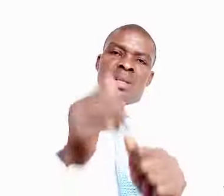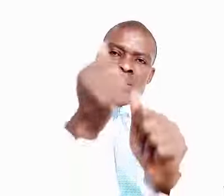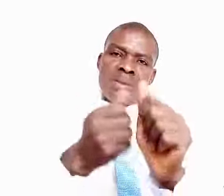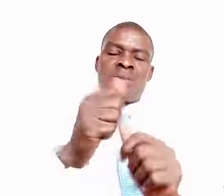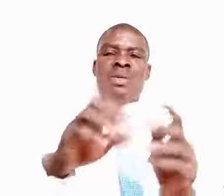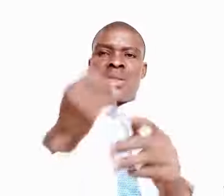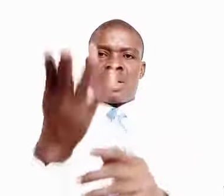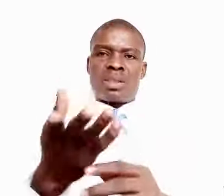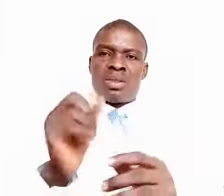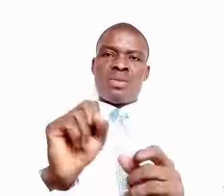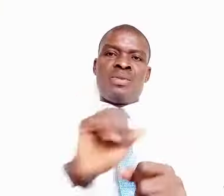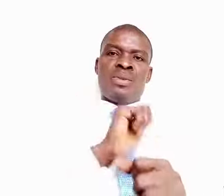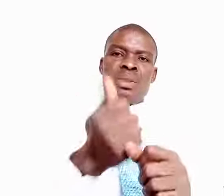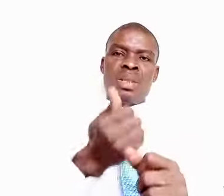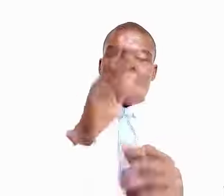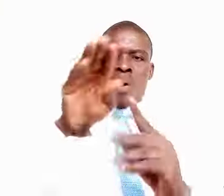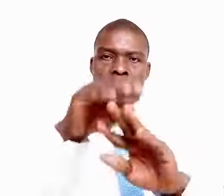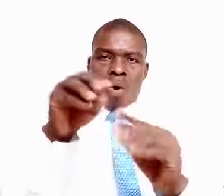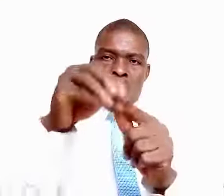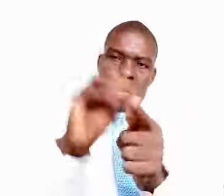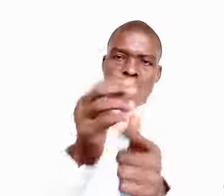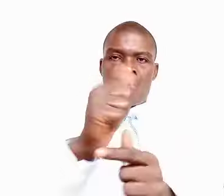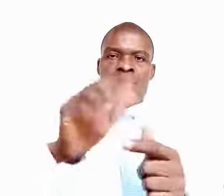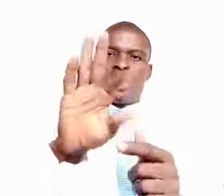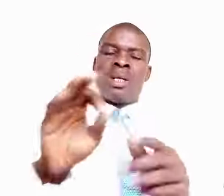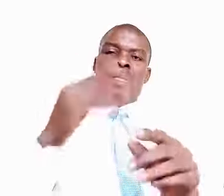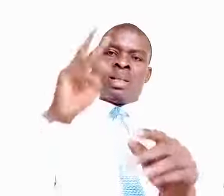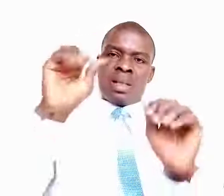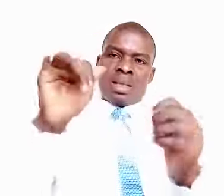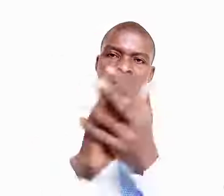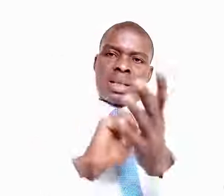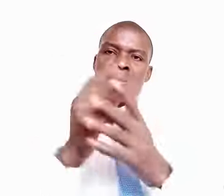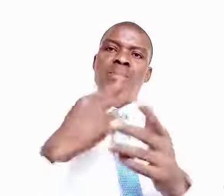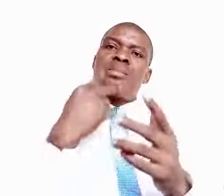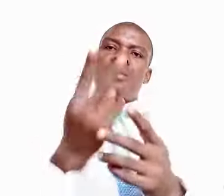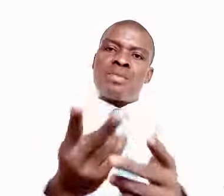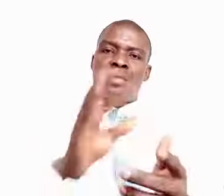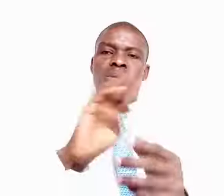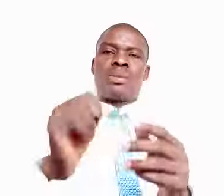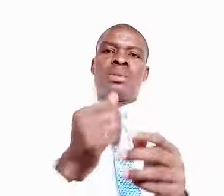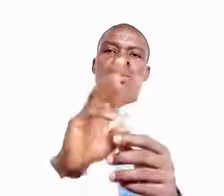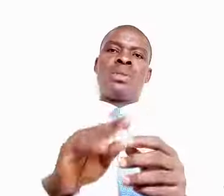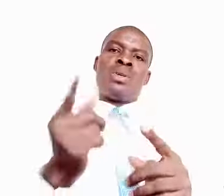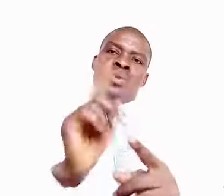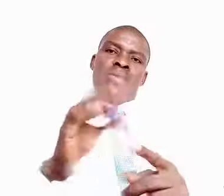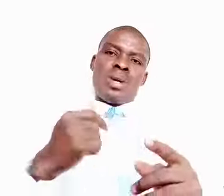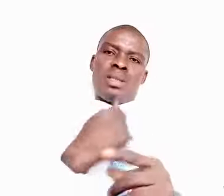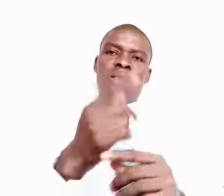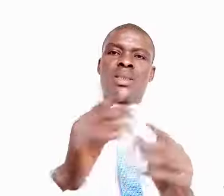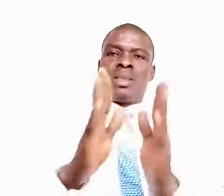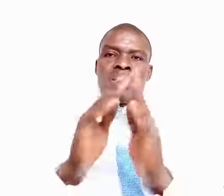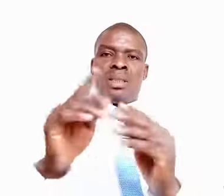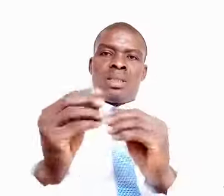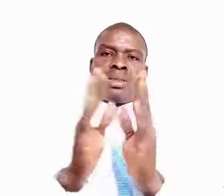of stressed and unstressed sounds that make the voice rise and fall. Here is a little prayer that many children memorize